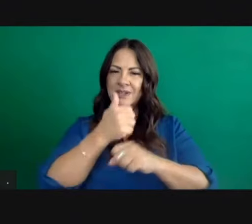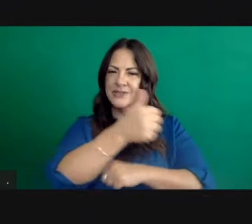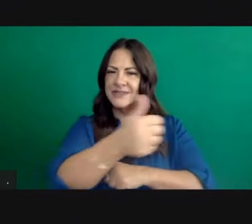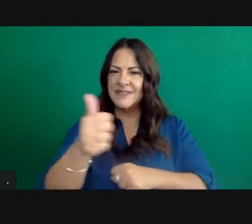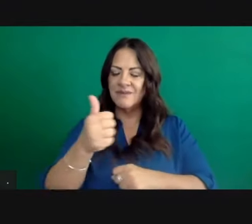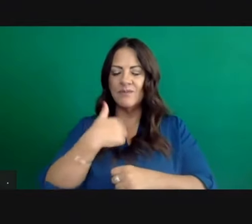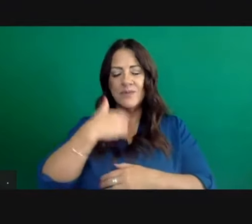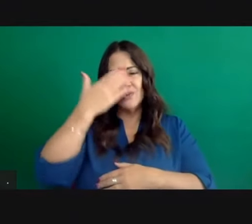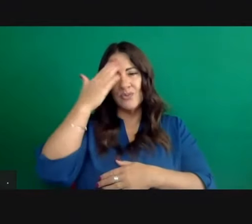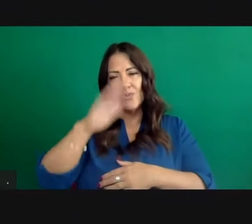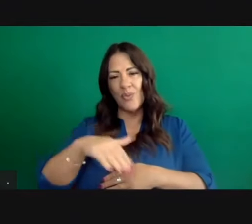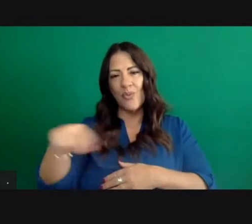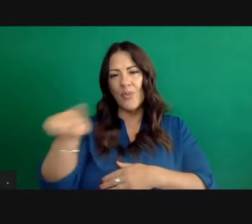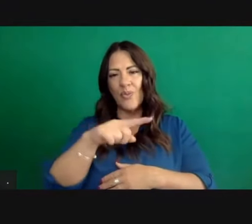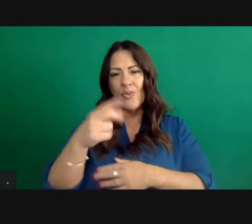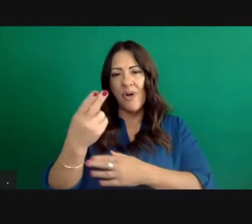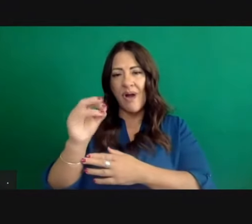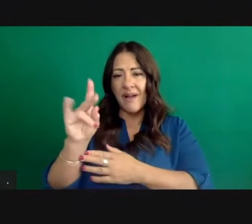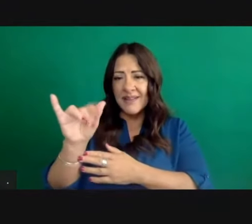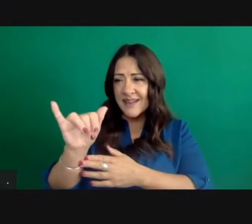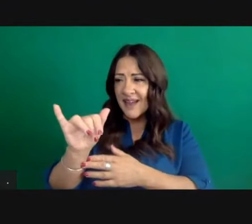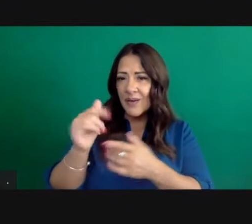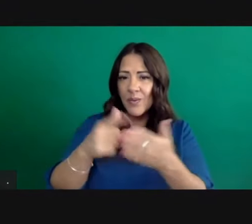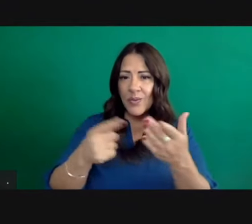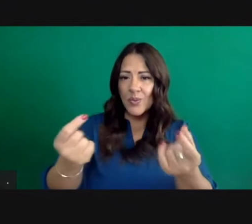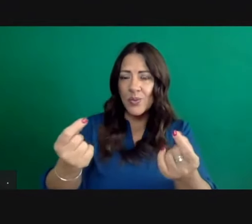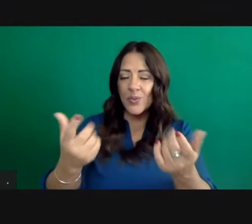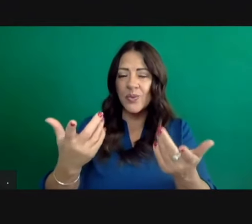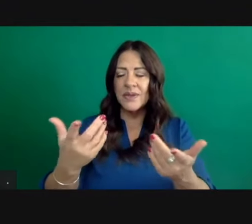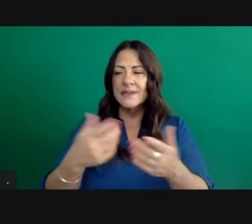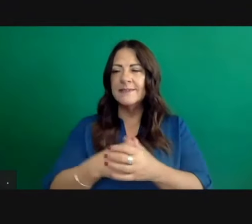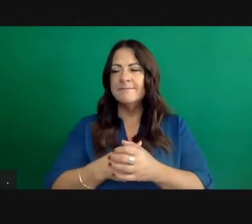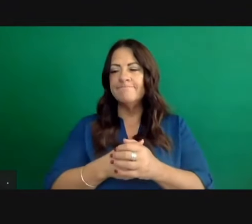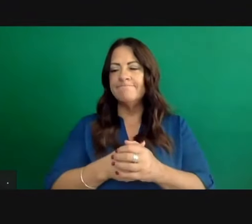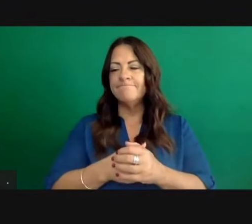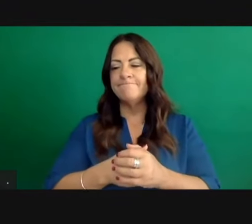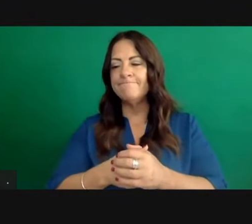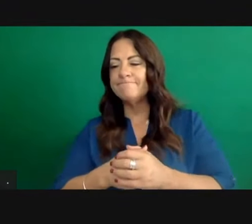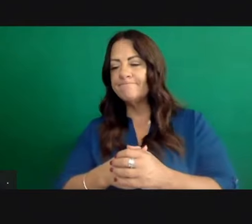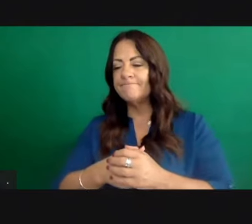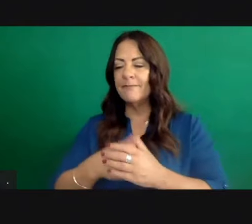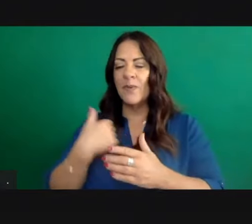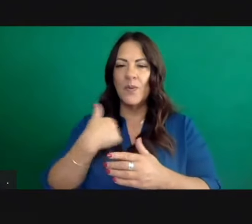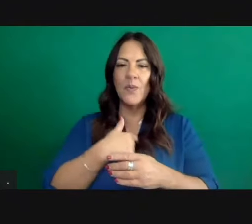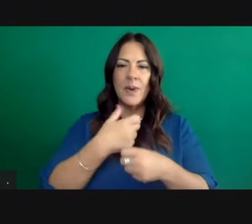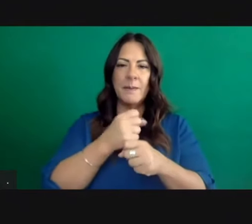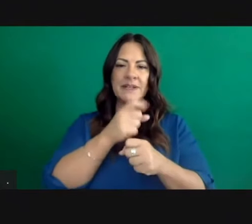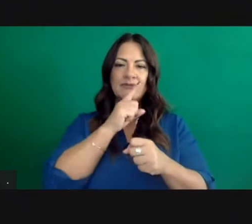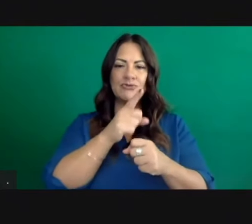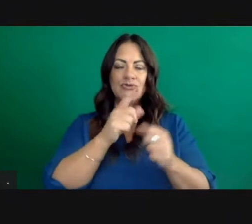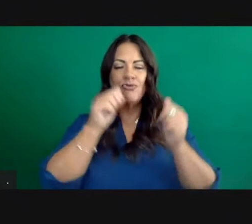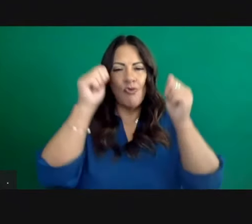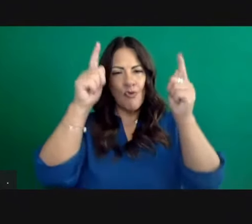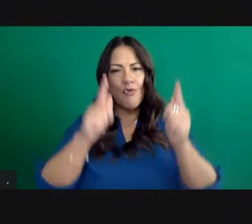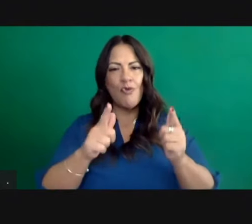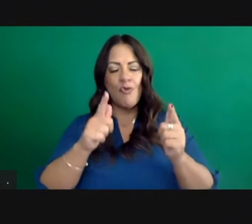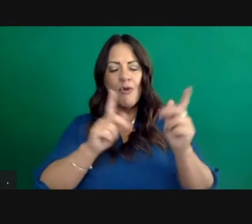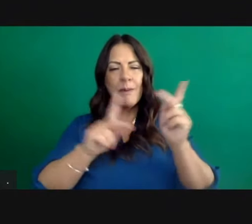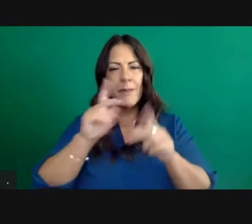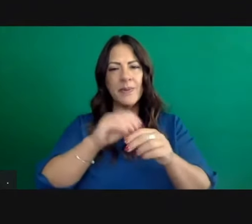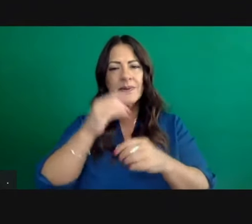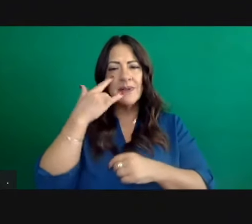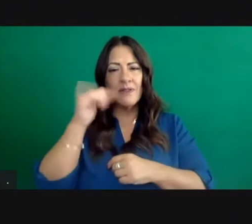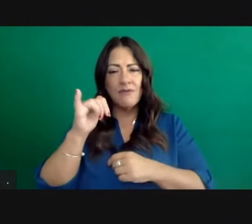want to be sure that it really does strike a chord with our all Californians that they can imagine how they